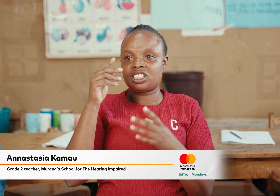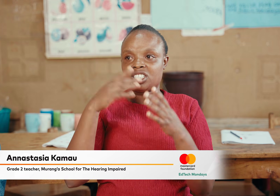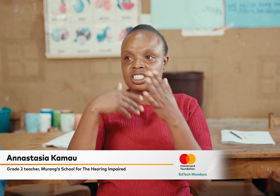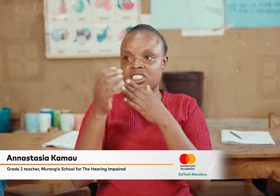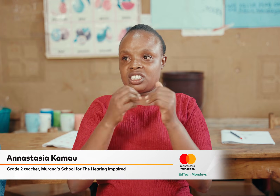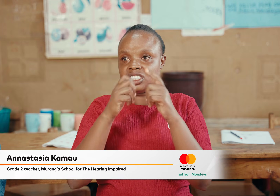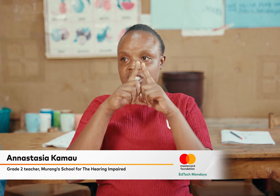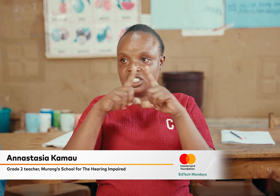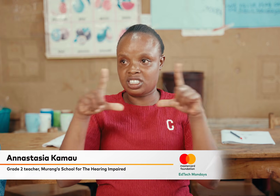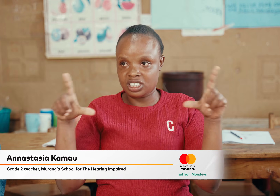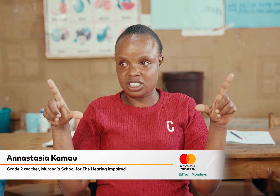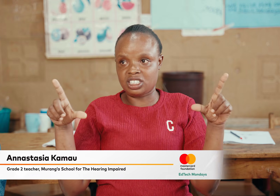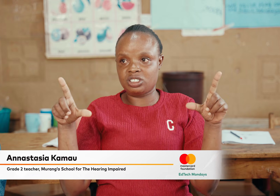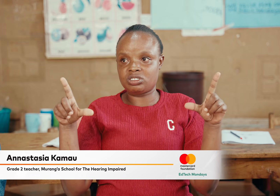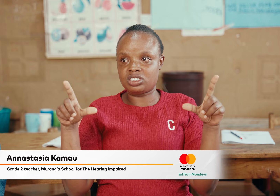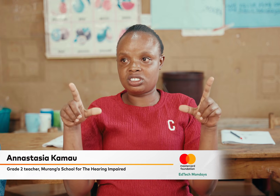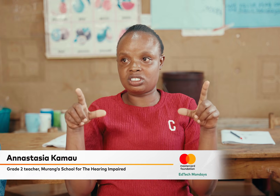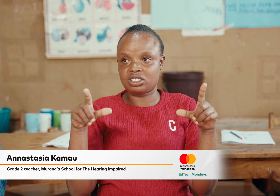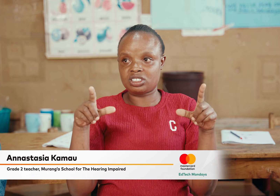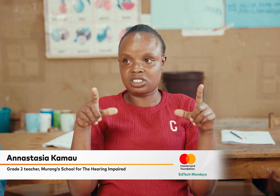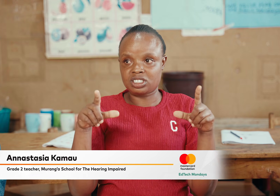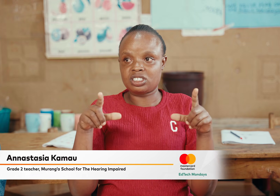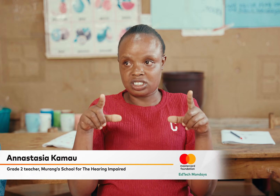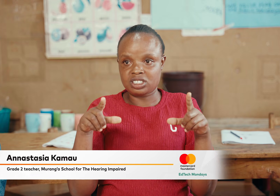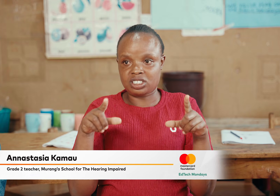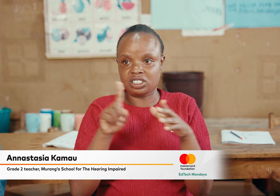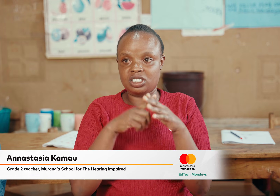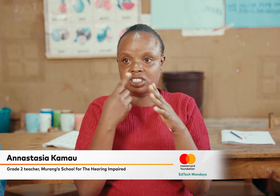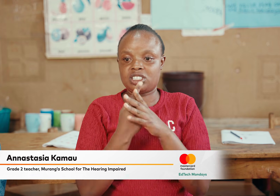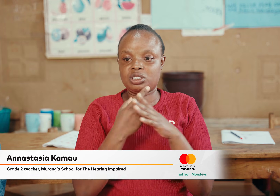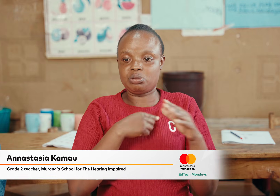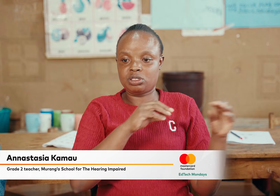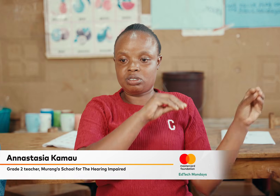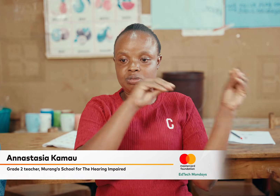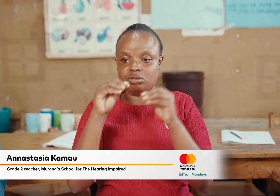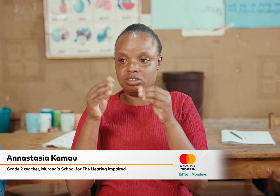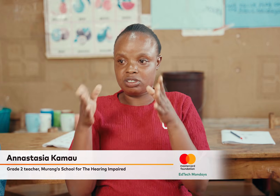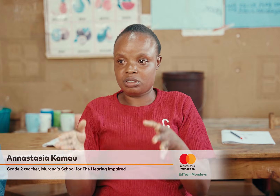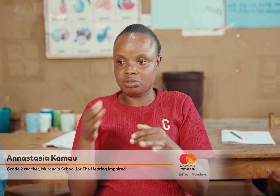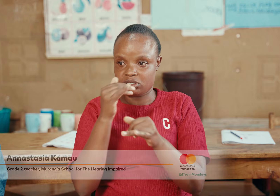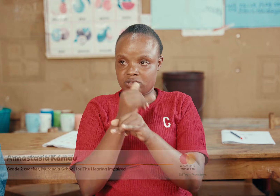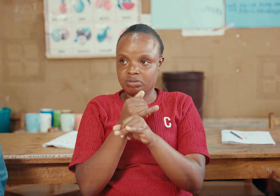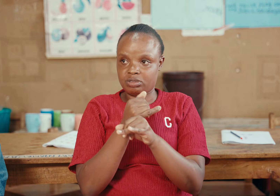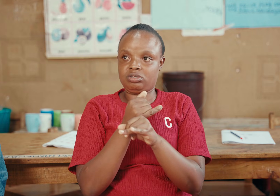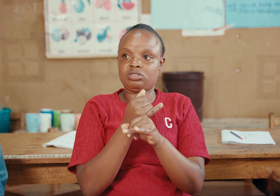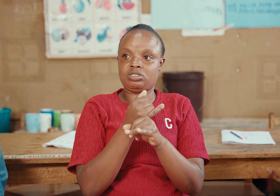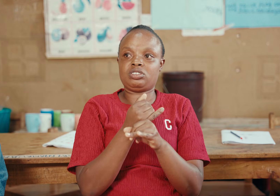where I learned the KSL language. And then I moved to this place and